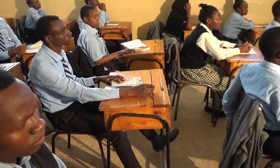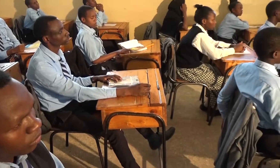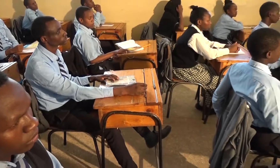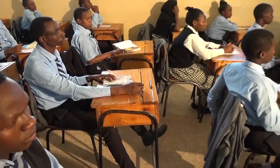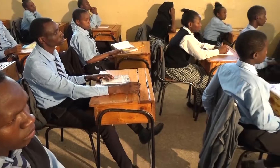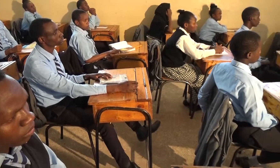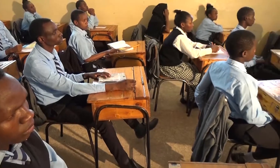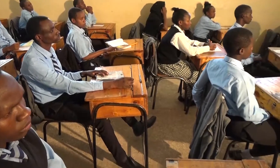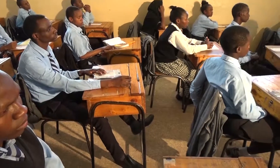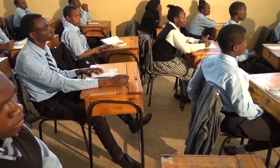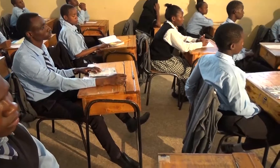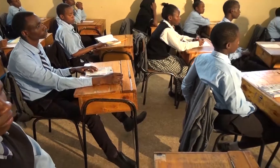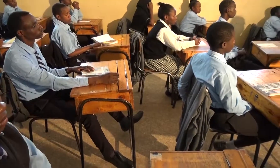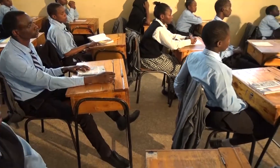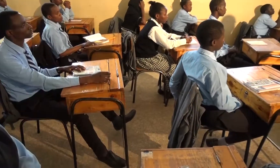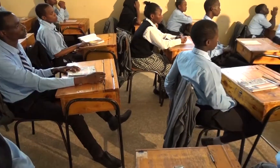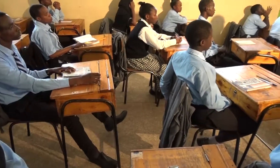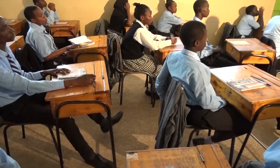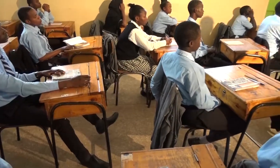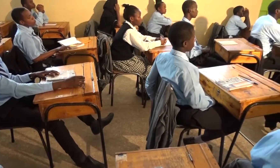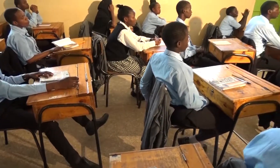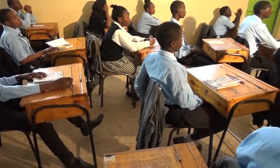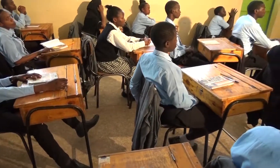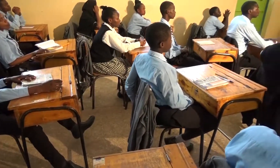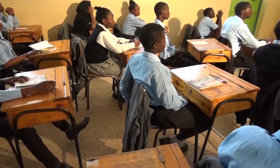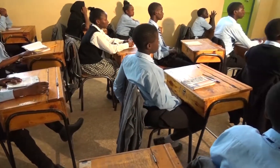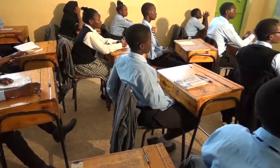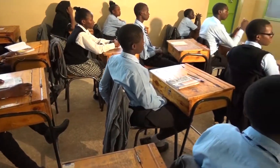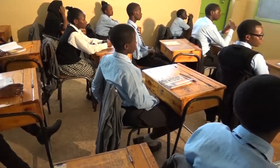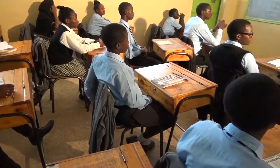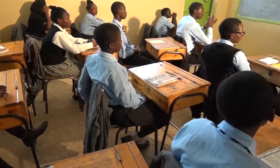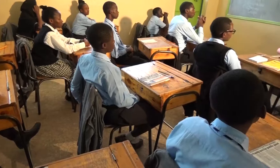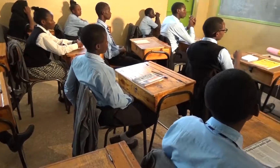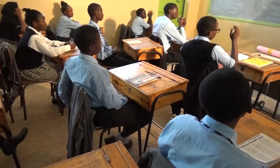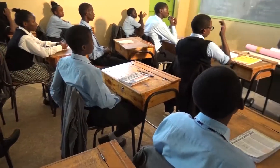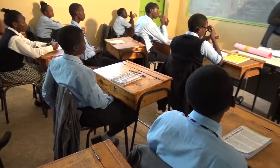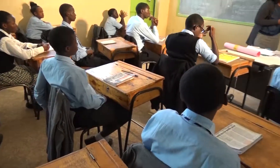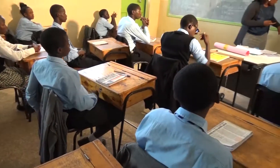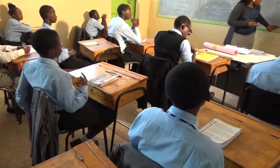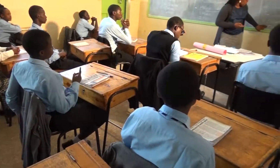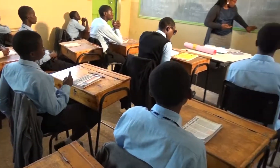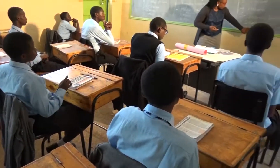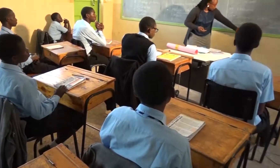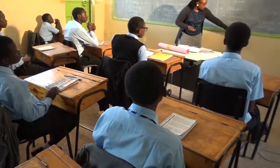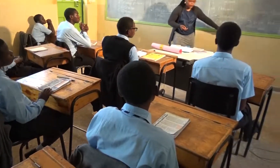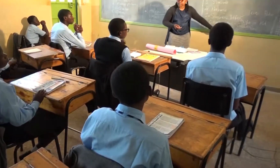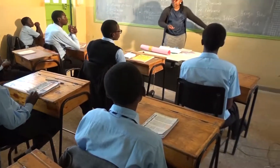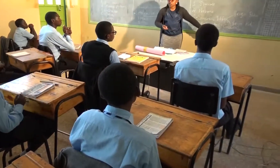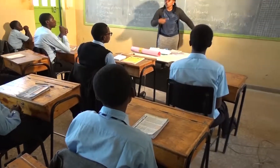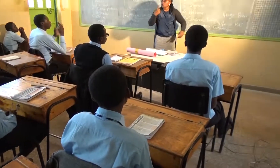discussing about without a person to do it. Then we have Enkoiboni, who is